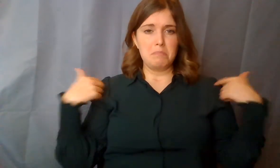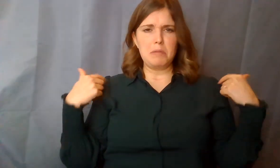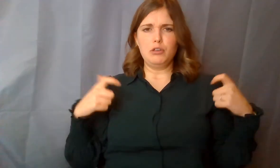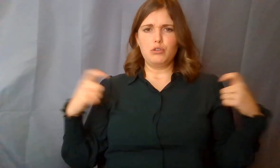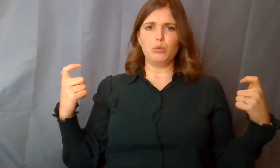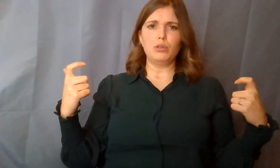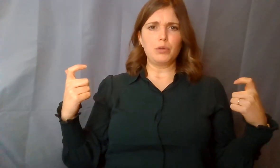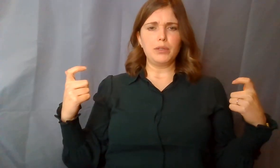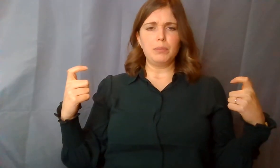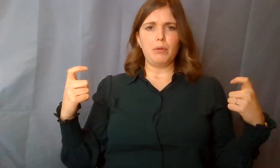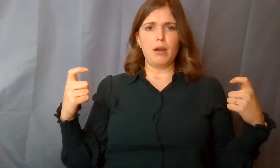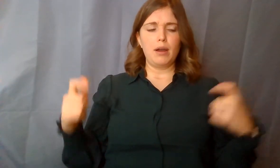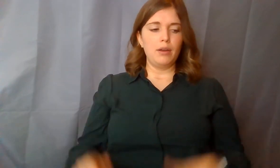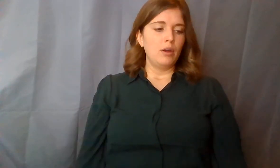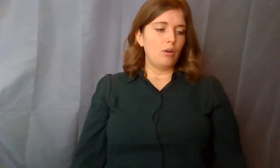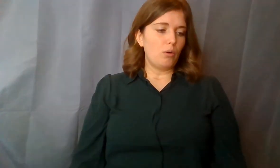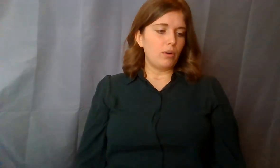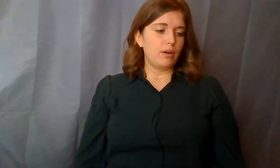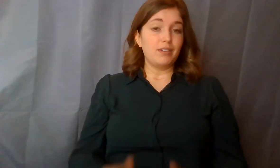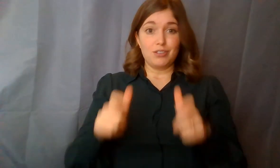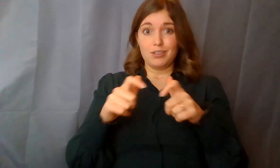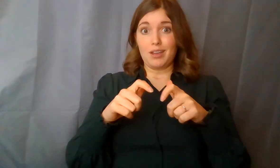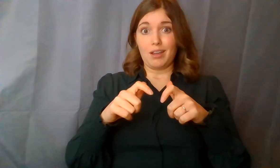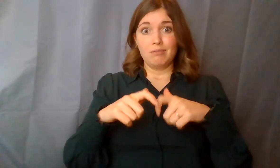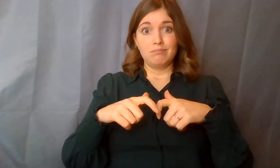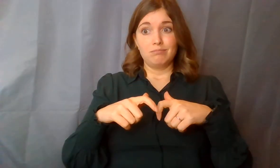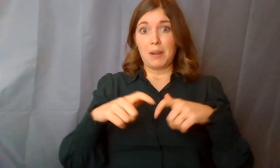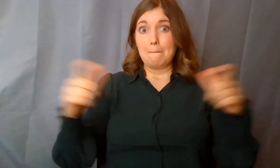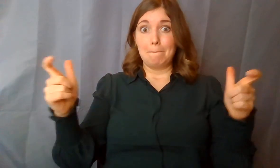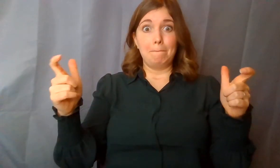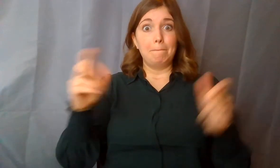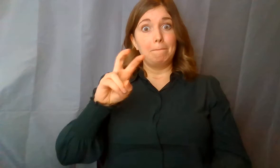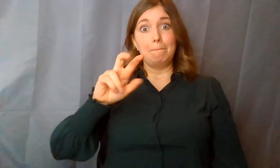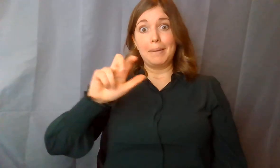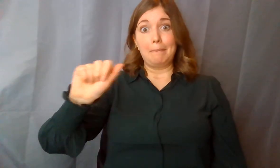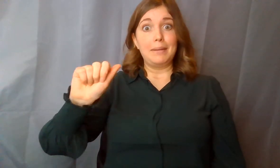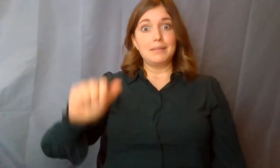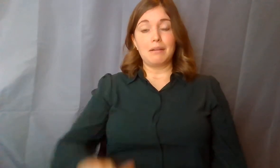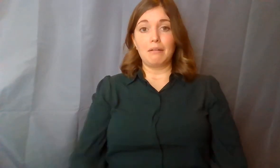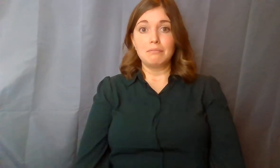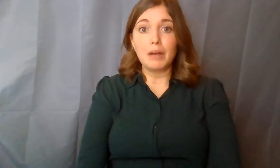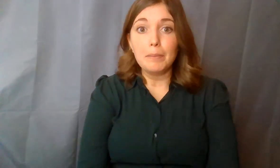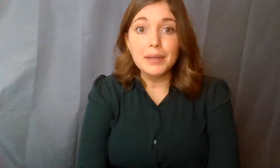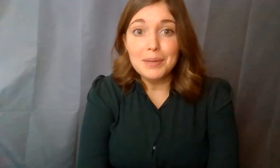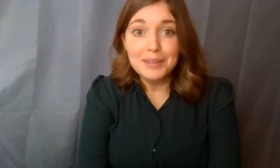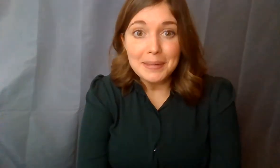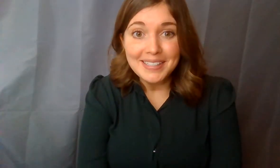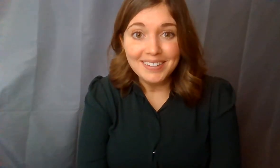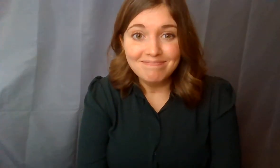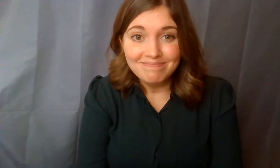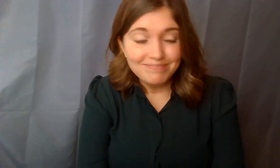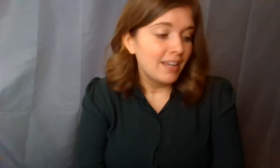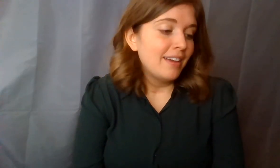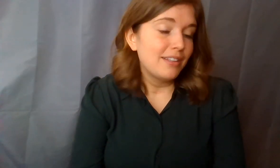Maybe your shoulders are really broad, or there's just like big pizza, a big piece of pizza. It's